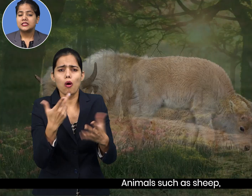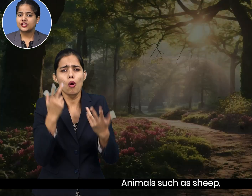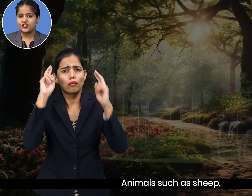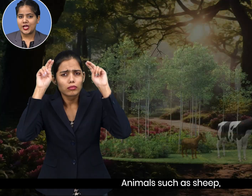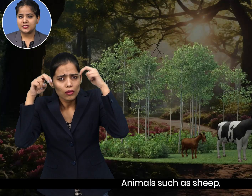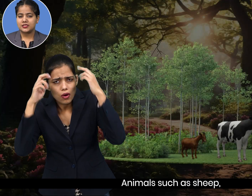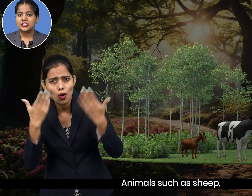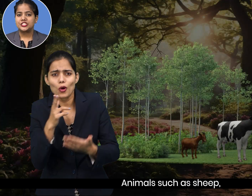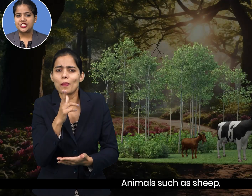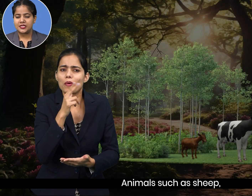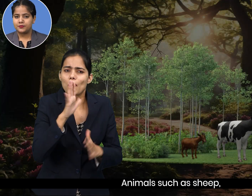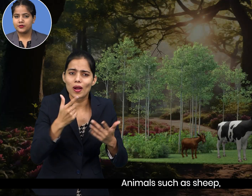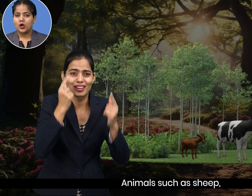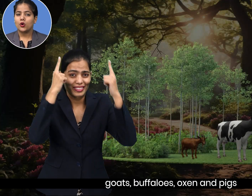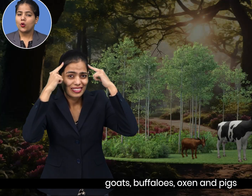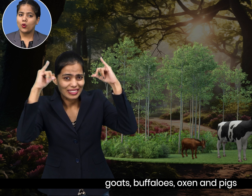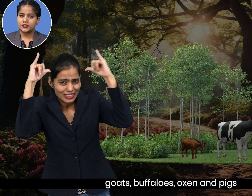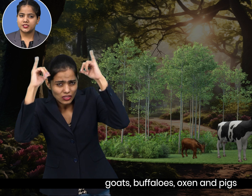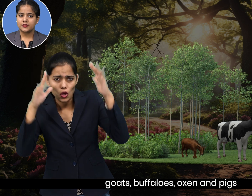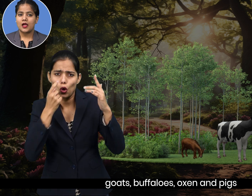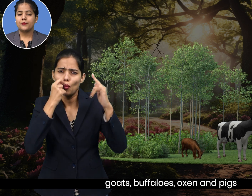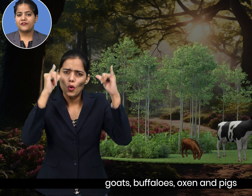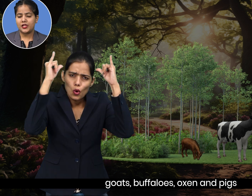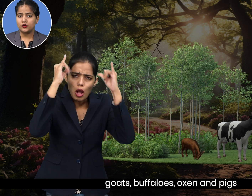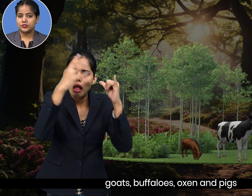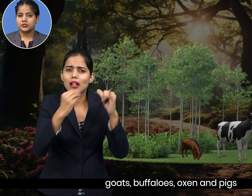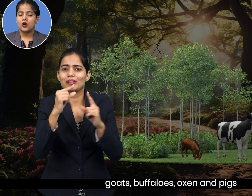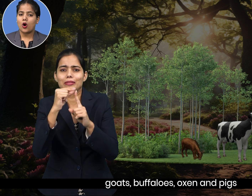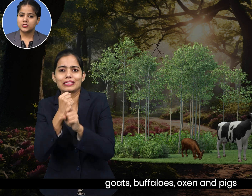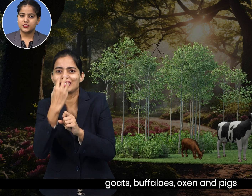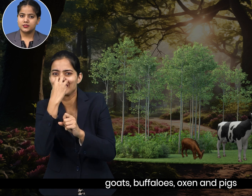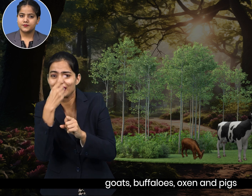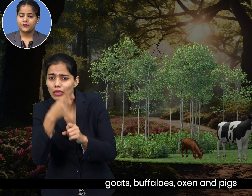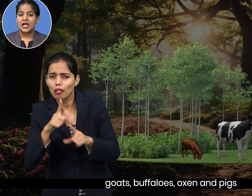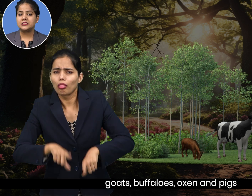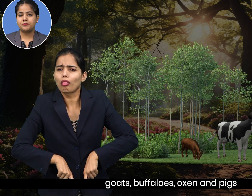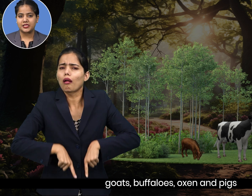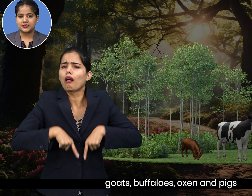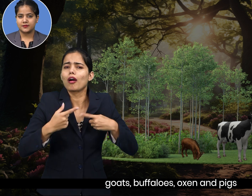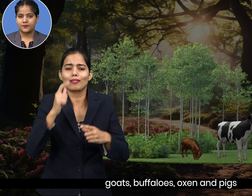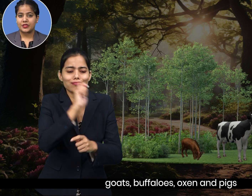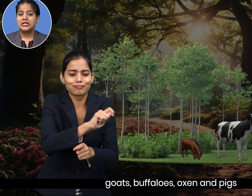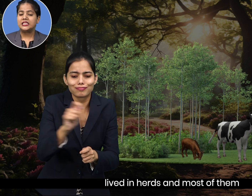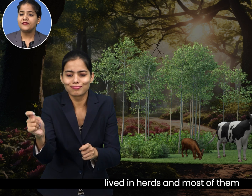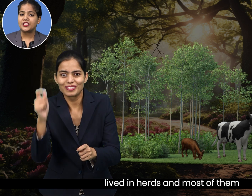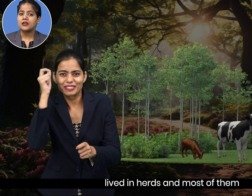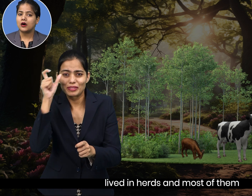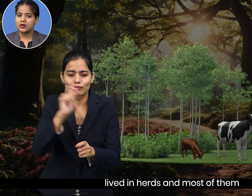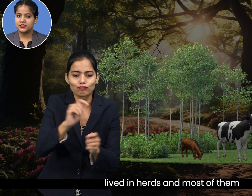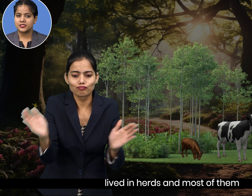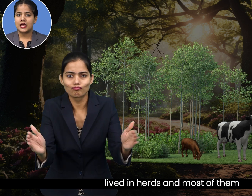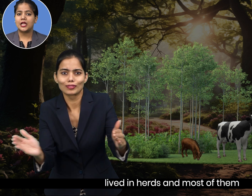Animals such as sheep, goats, buffaloes, oxen, and pigs lived